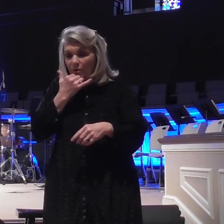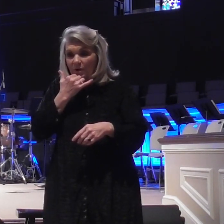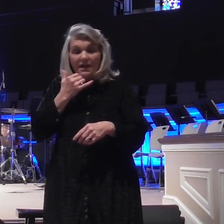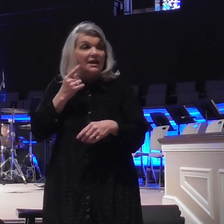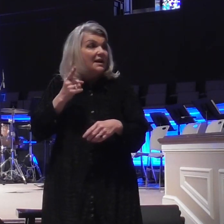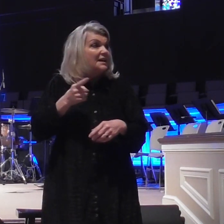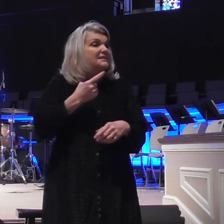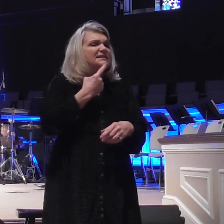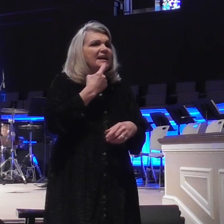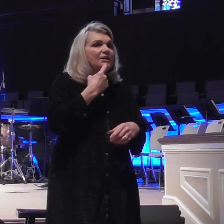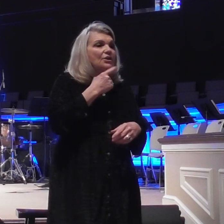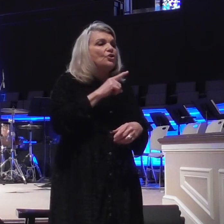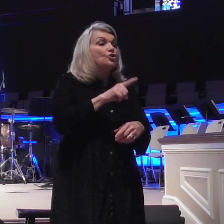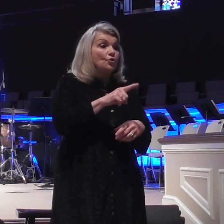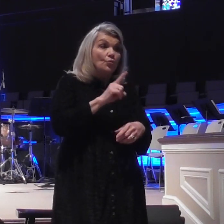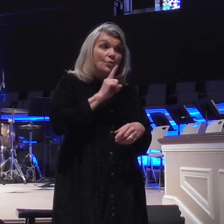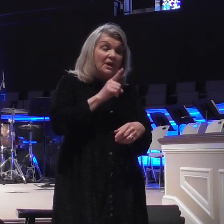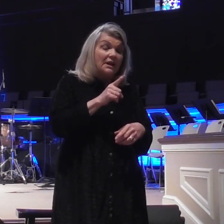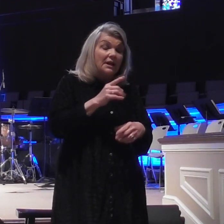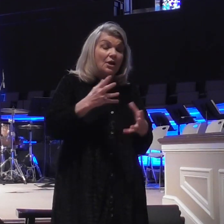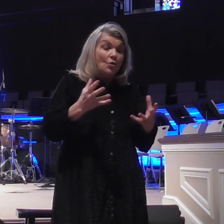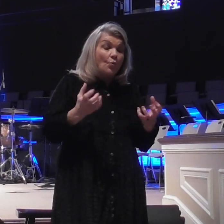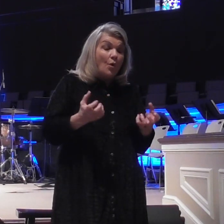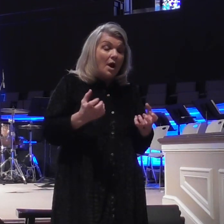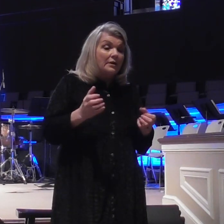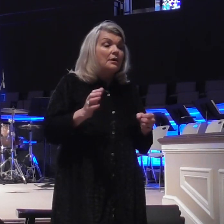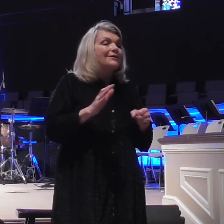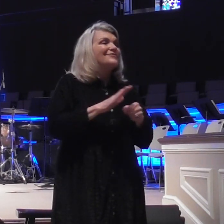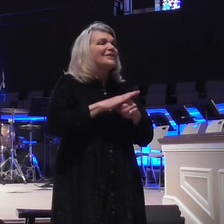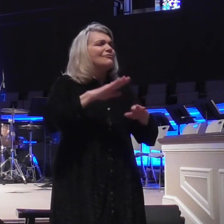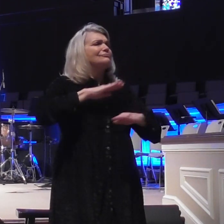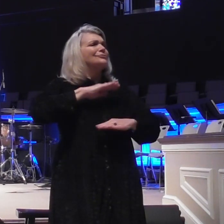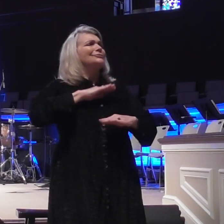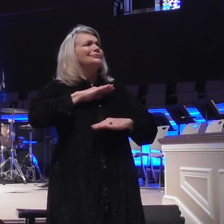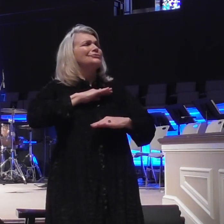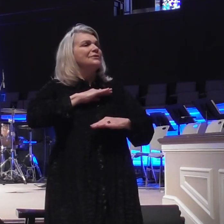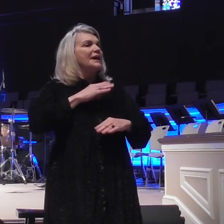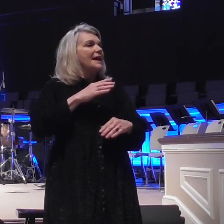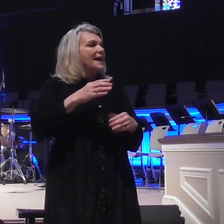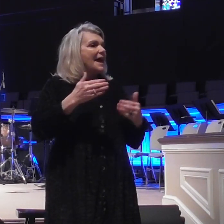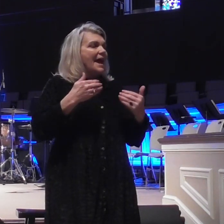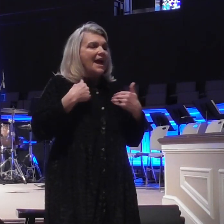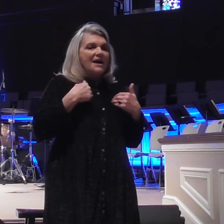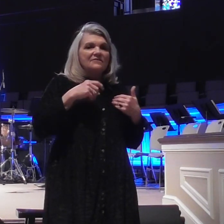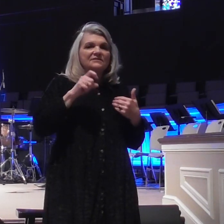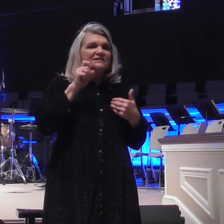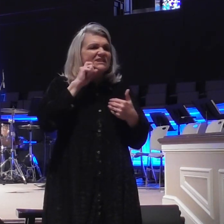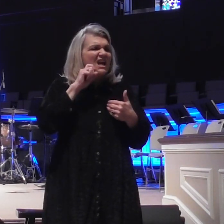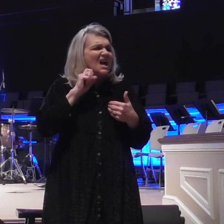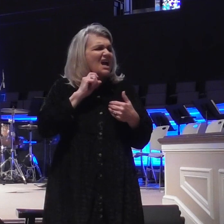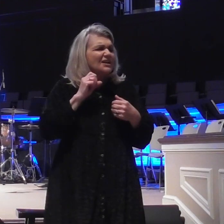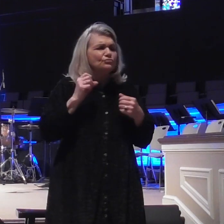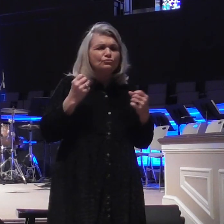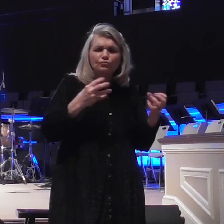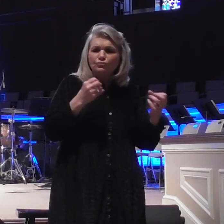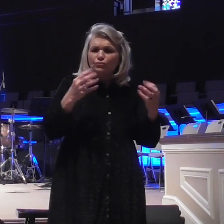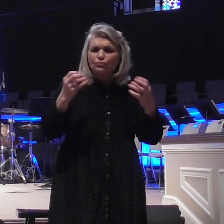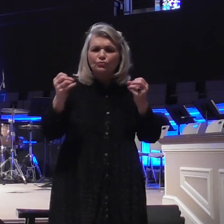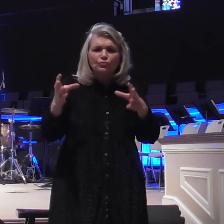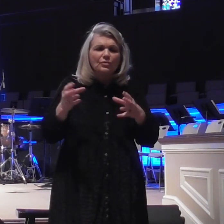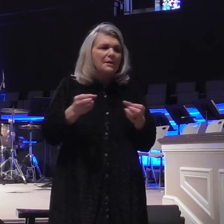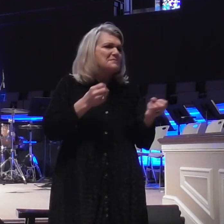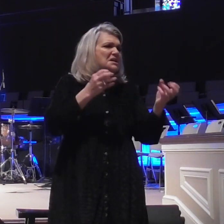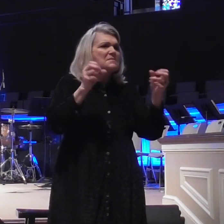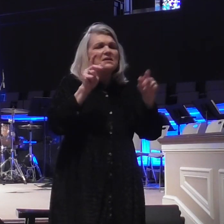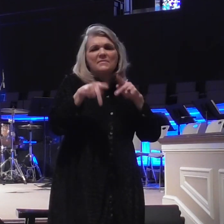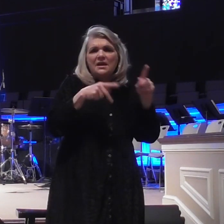fulfilled, that they would have as much sex as they possibly could in as many different configurations as they possibly could with as many different